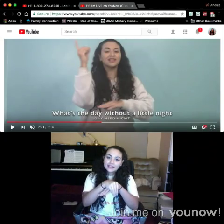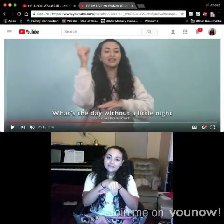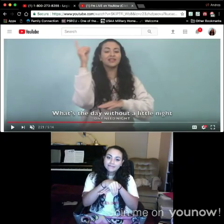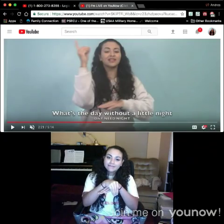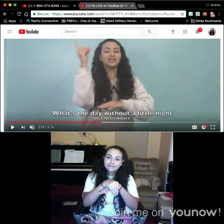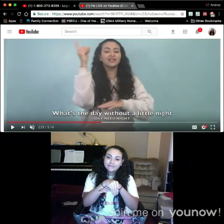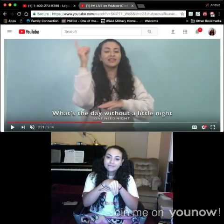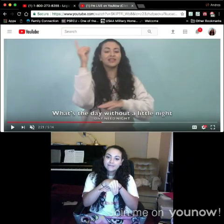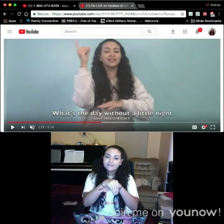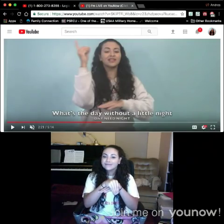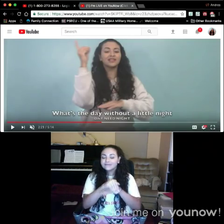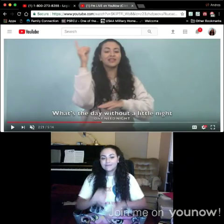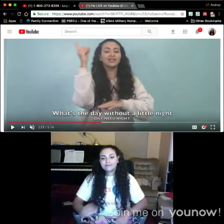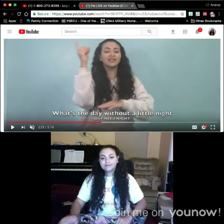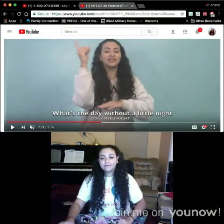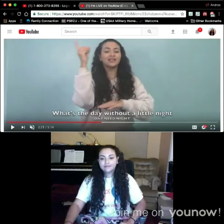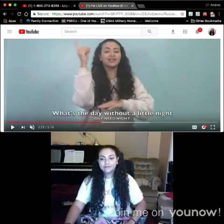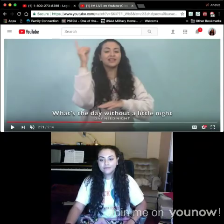night.